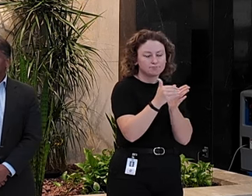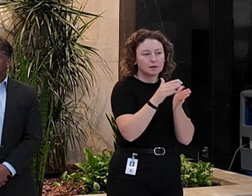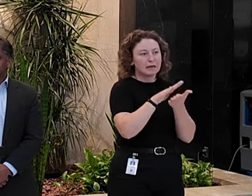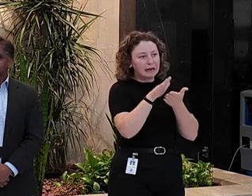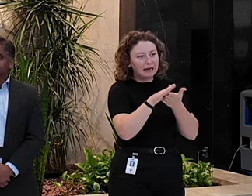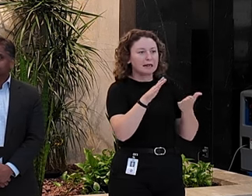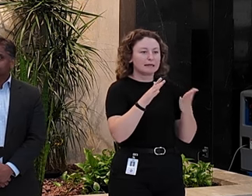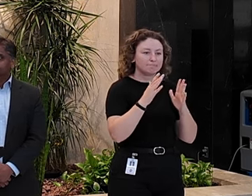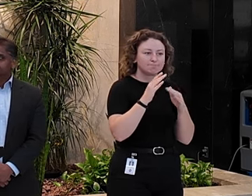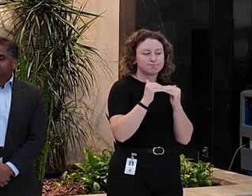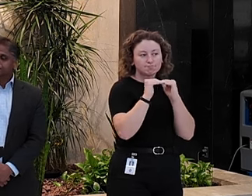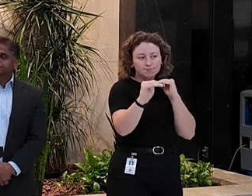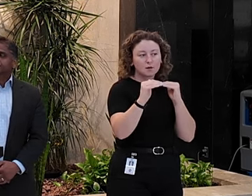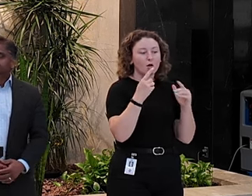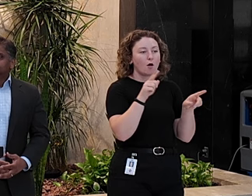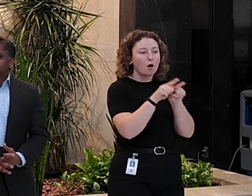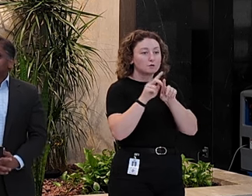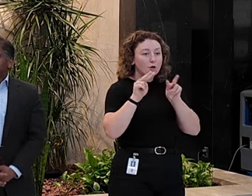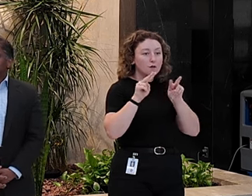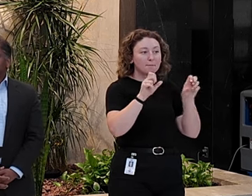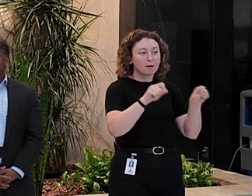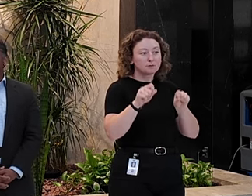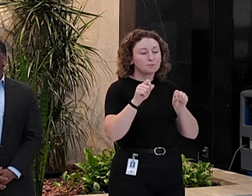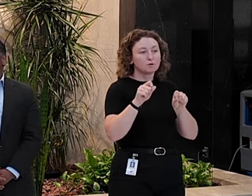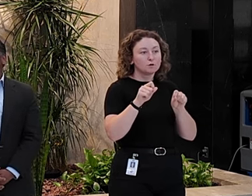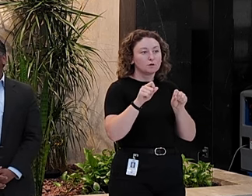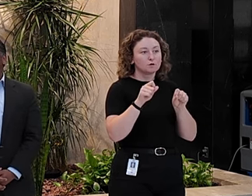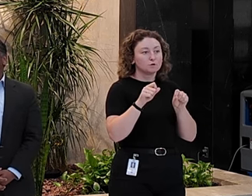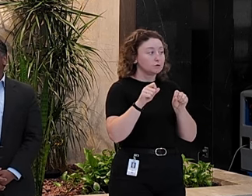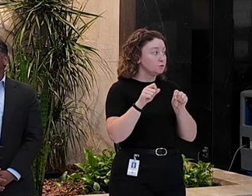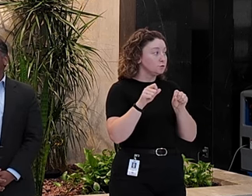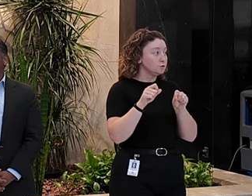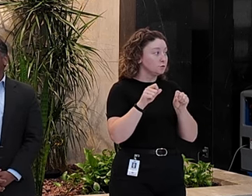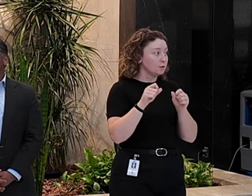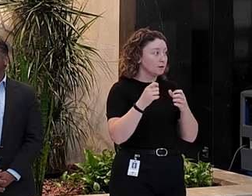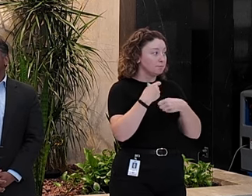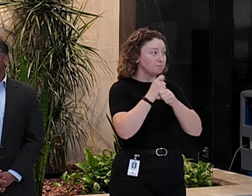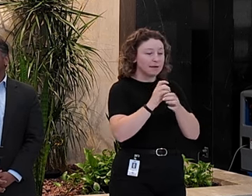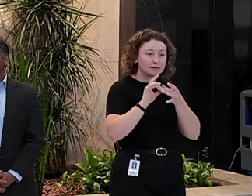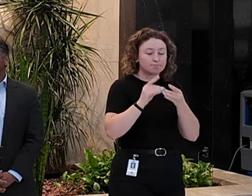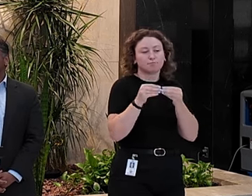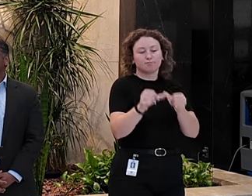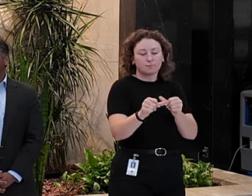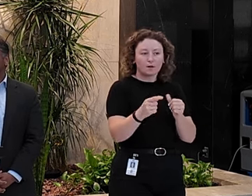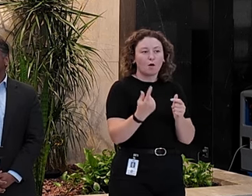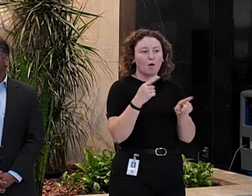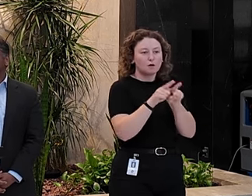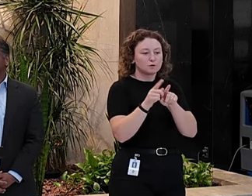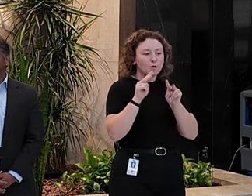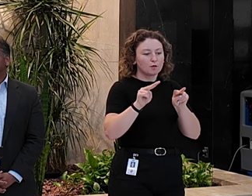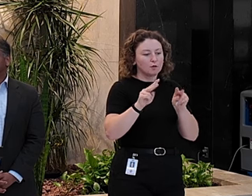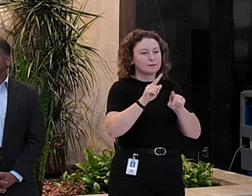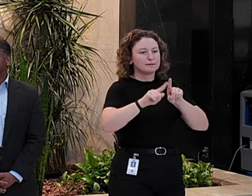also looking at the potential to optimize higher performance in our filters and also look at what areas can we